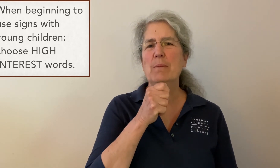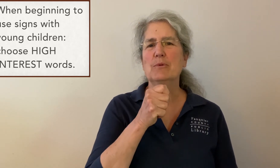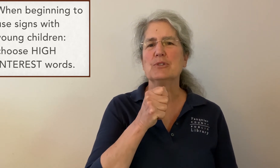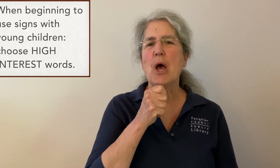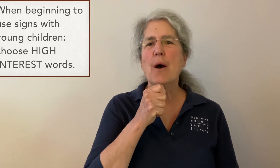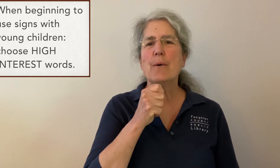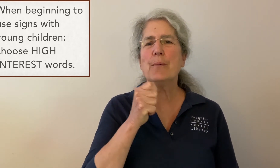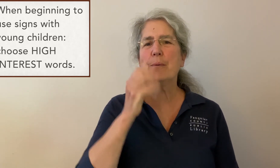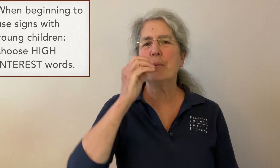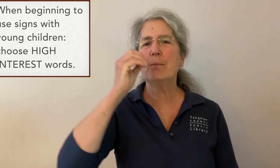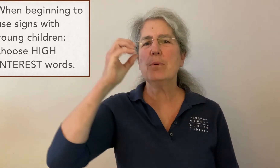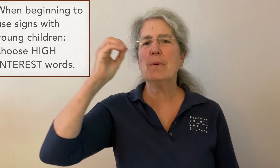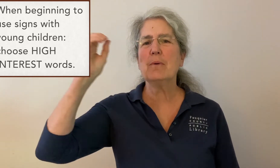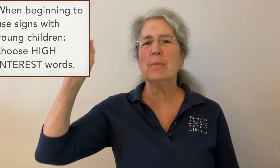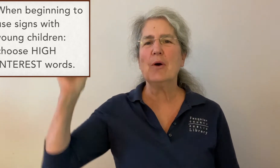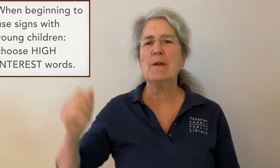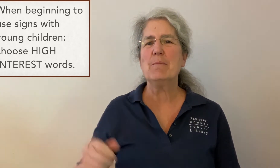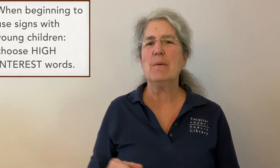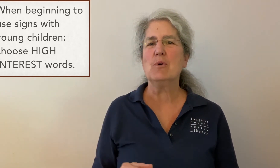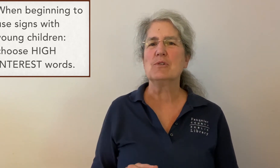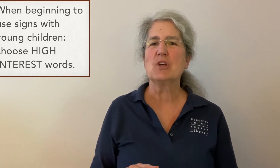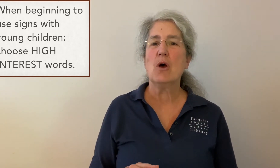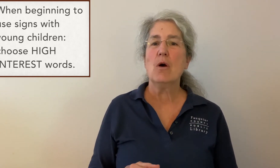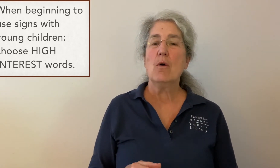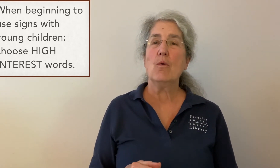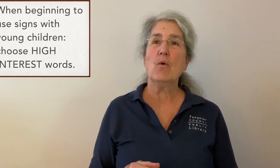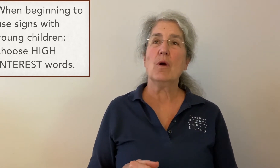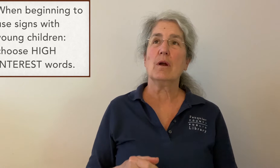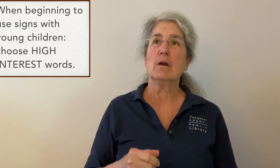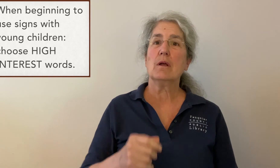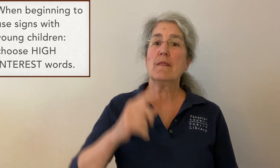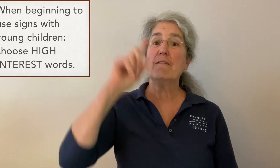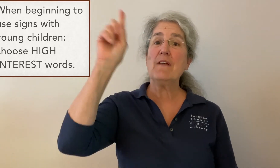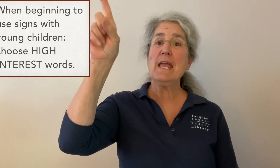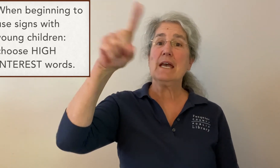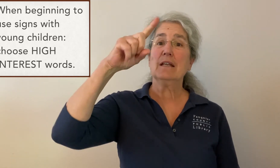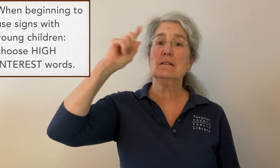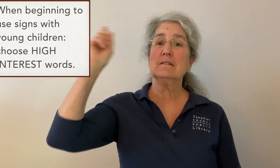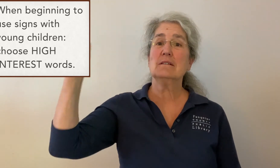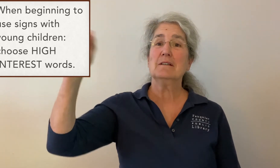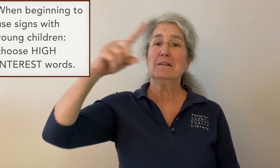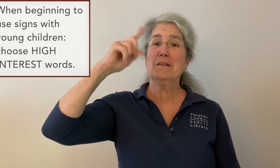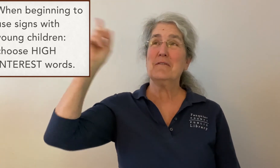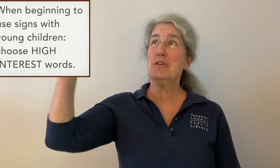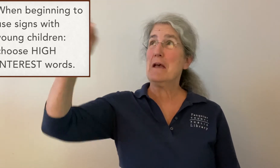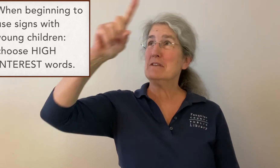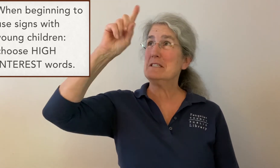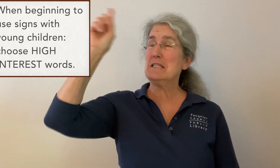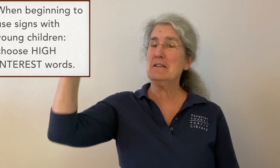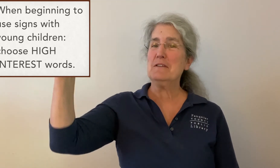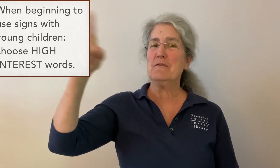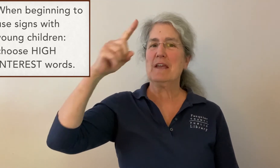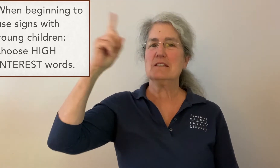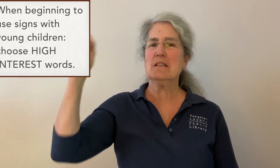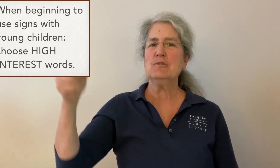bubbles, blowing bubbles, or the fan. If they have a ceiling fan, some children